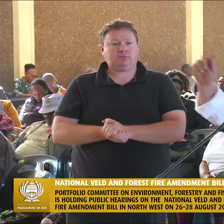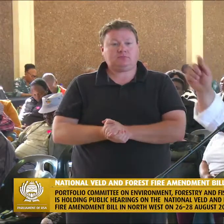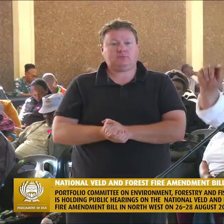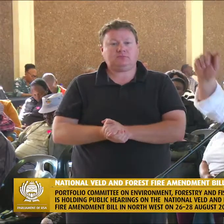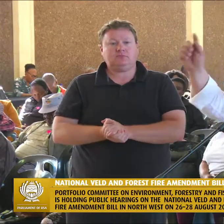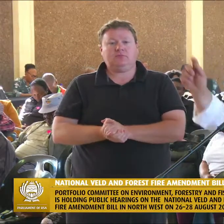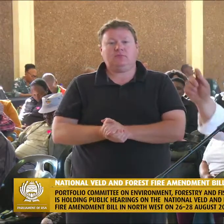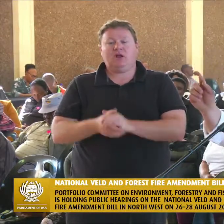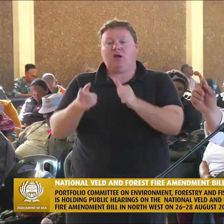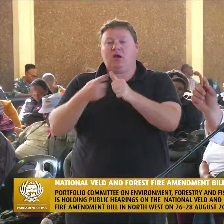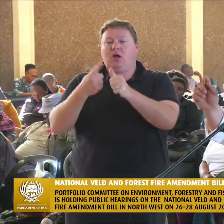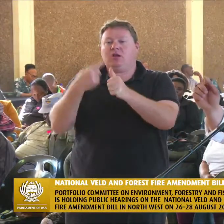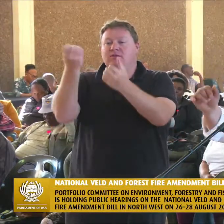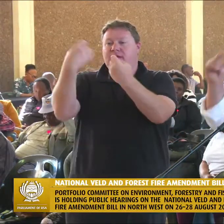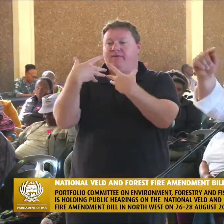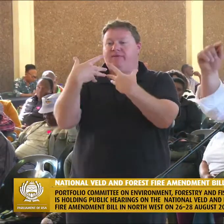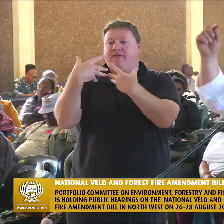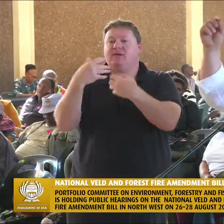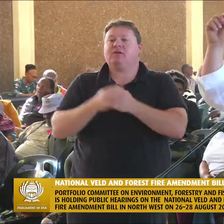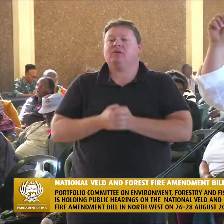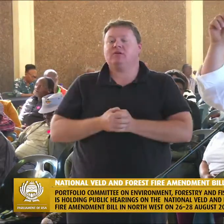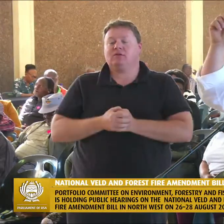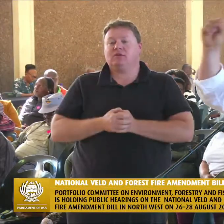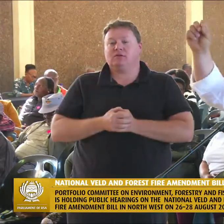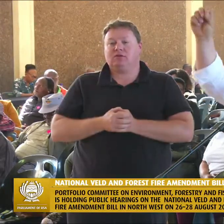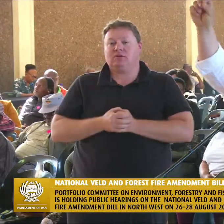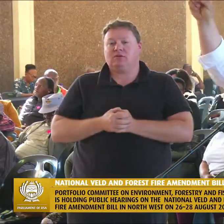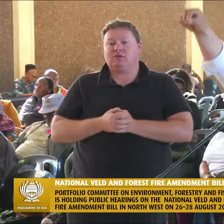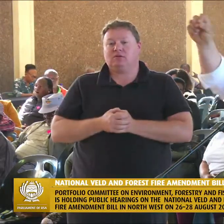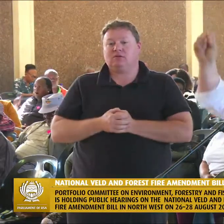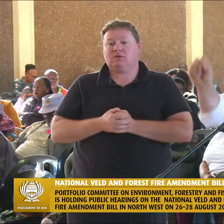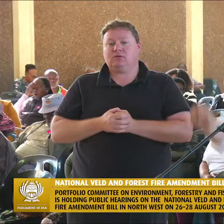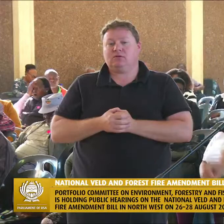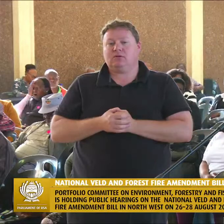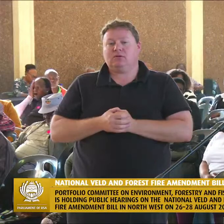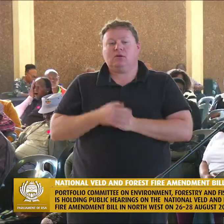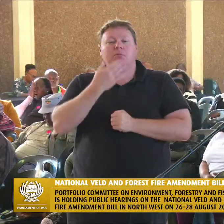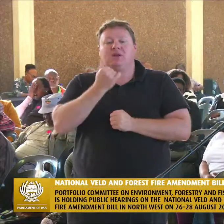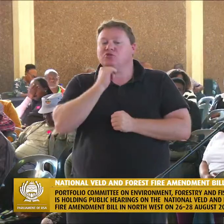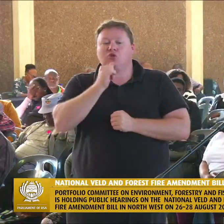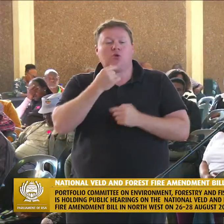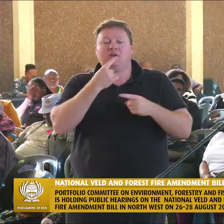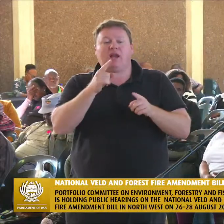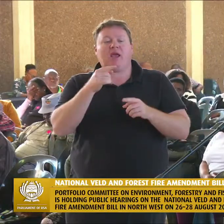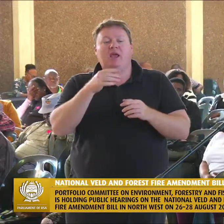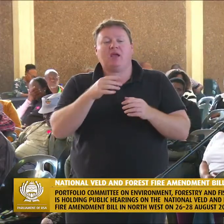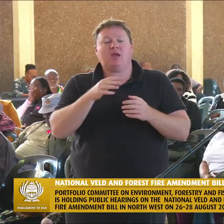the only answers that i got is how not to declare the disaster